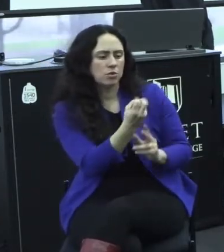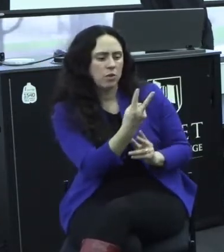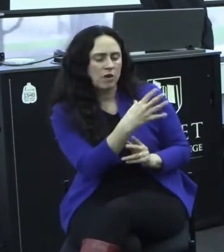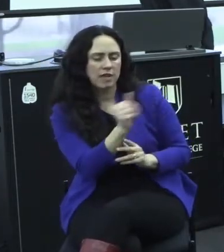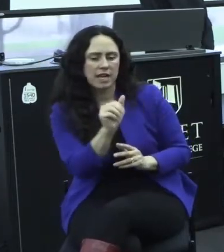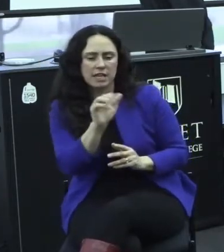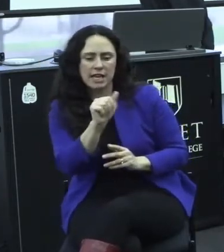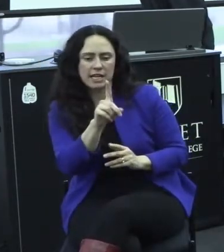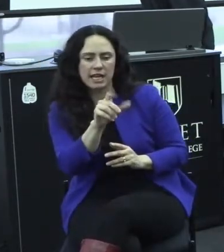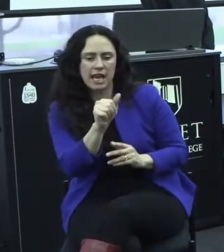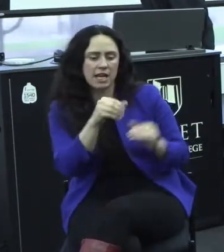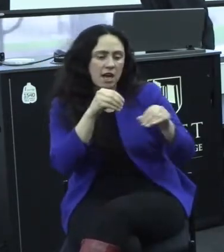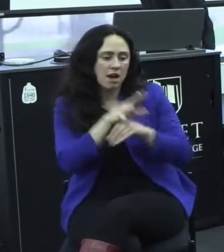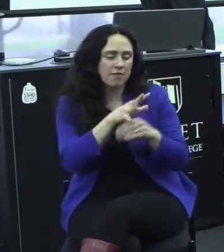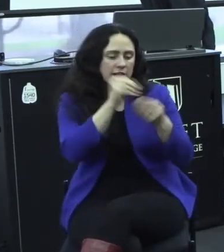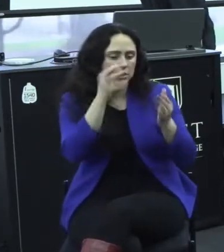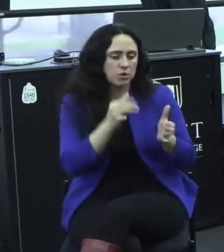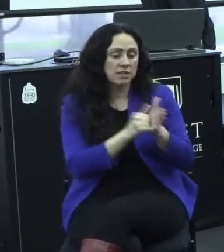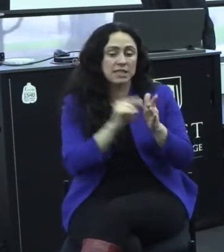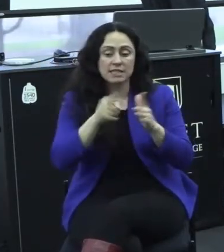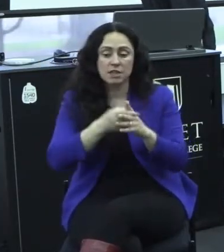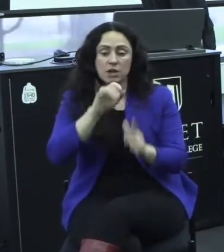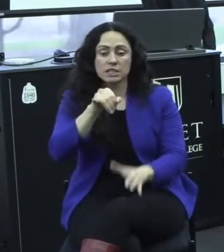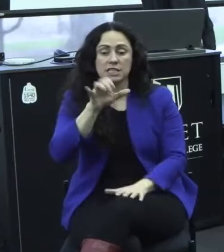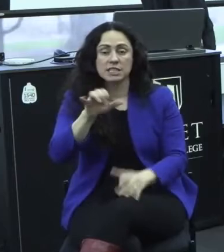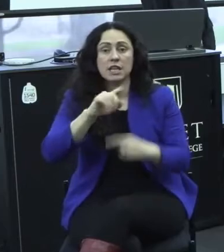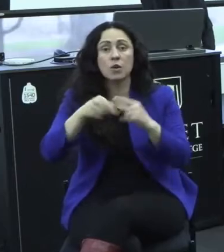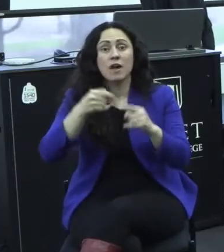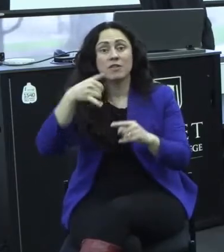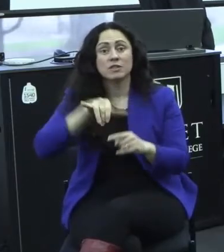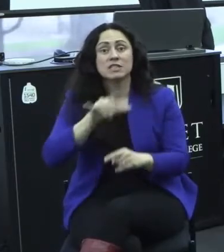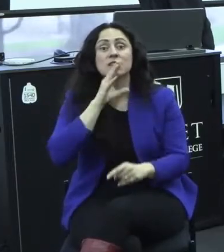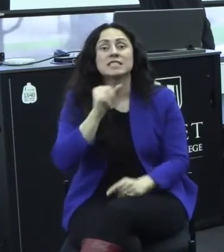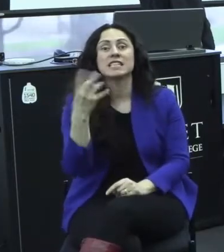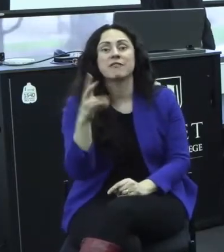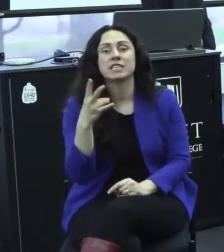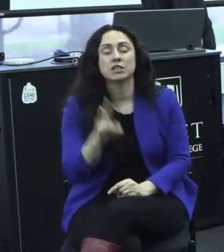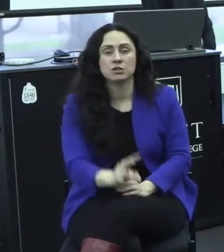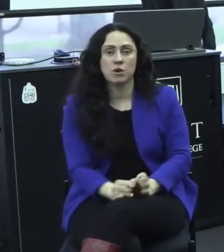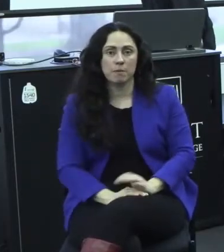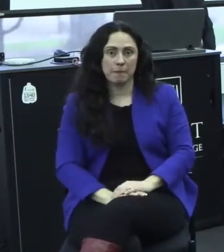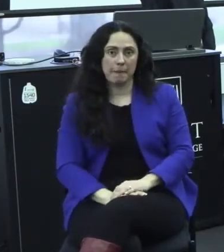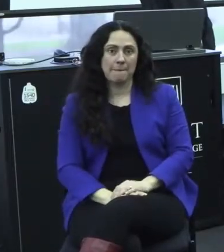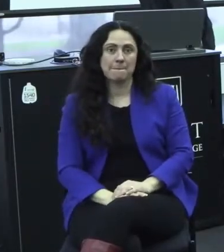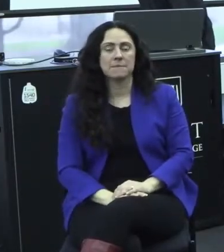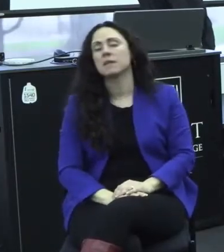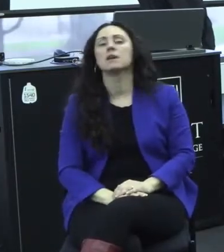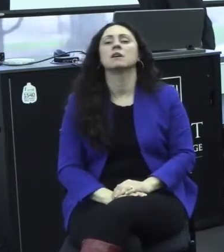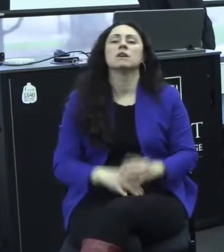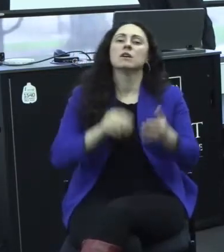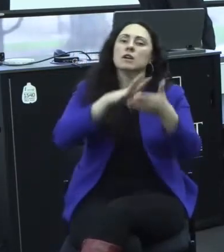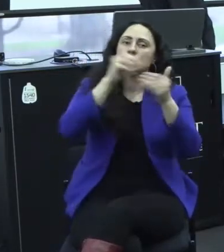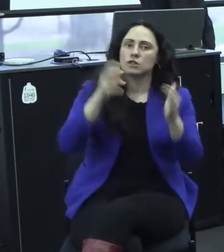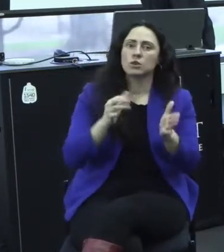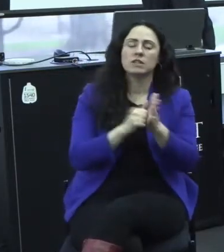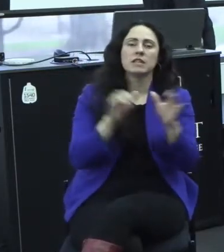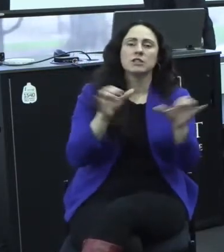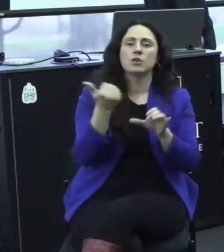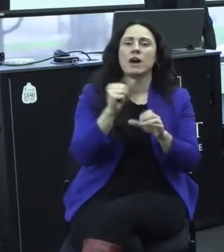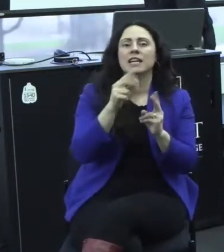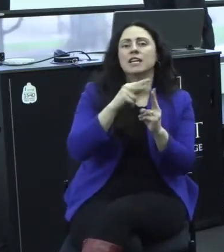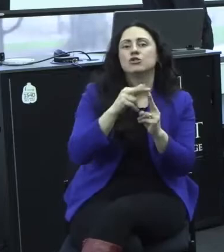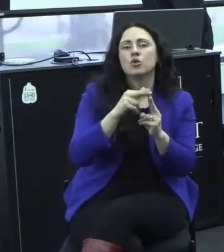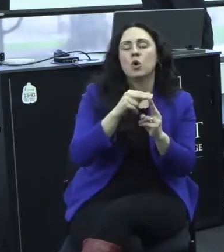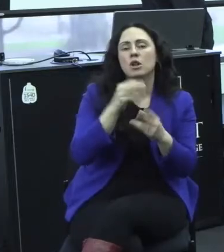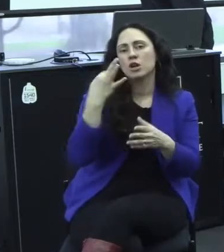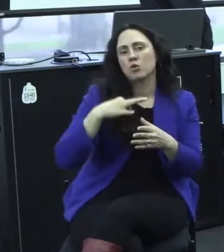ADA affect students who start at JJC when they're still 17 years old? So students that do any dual credit